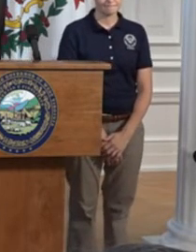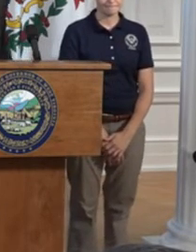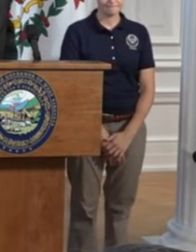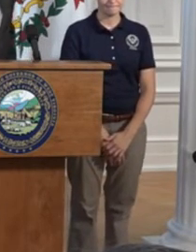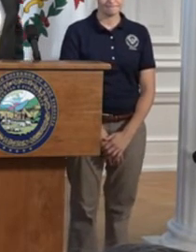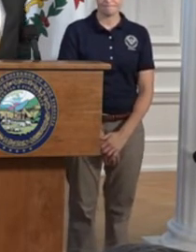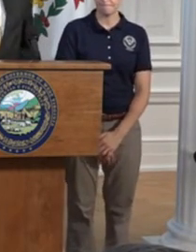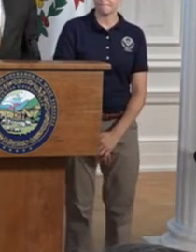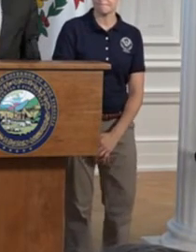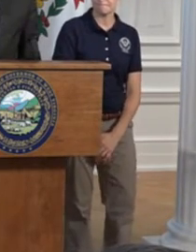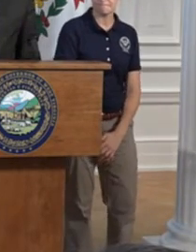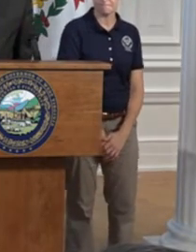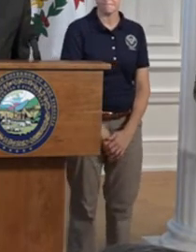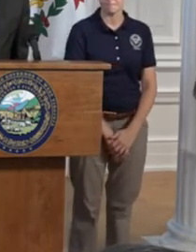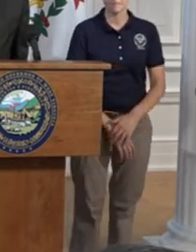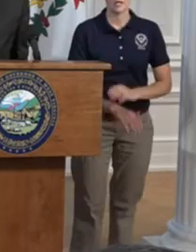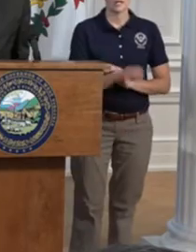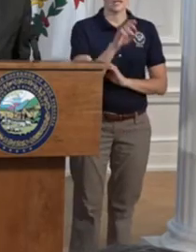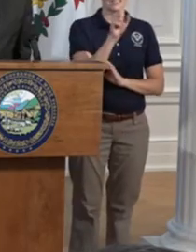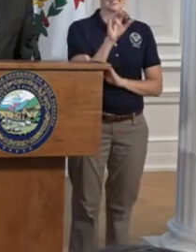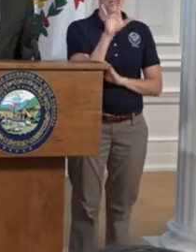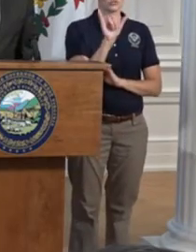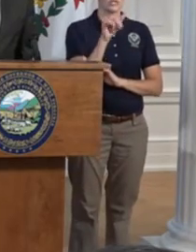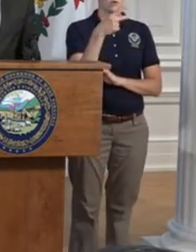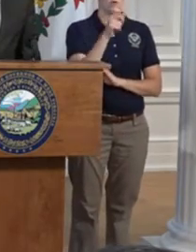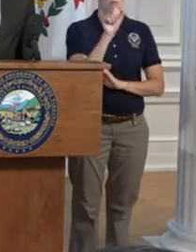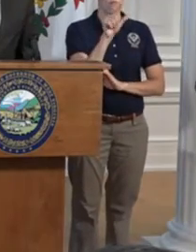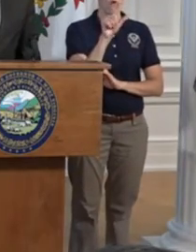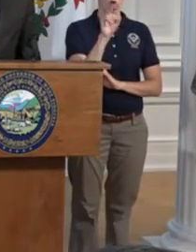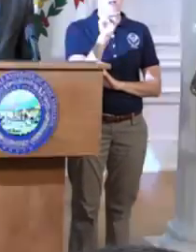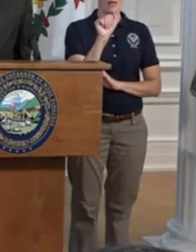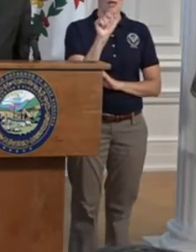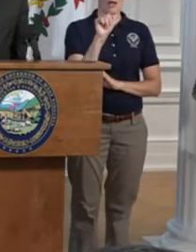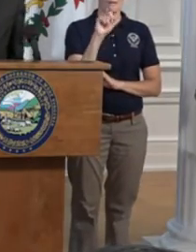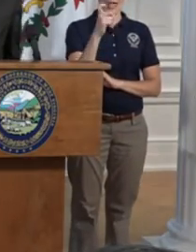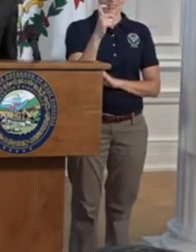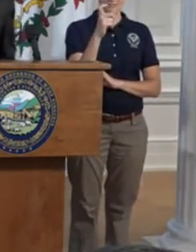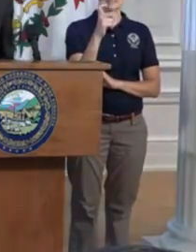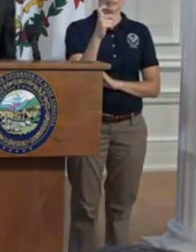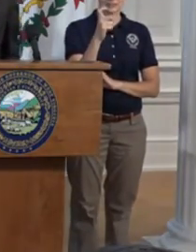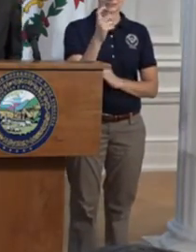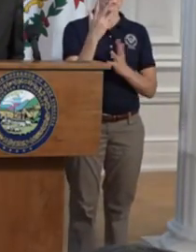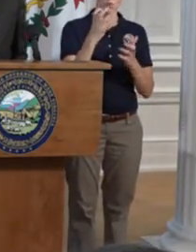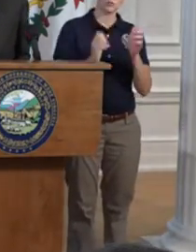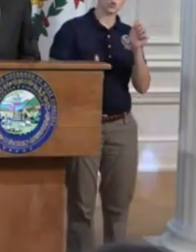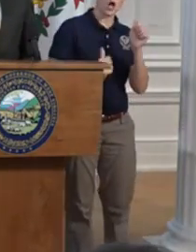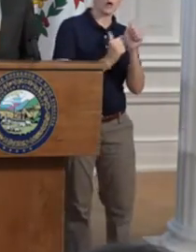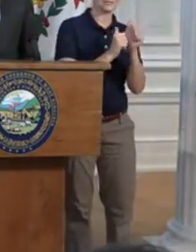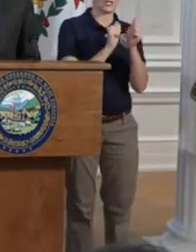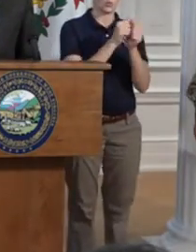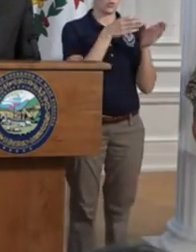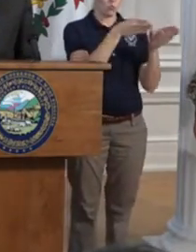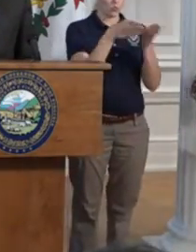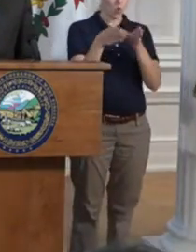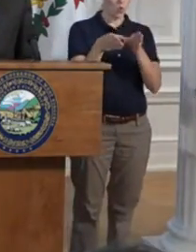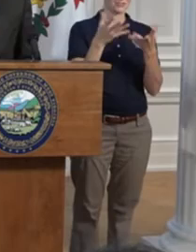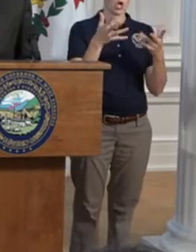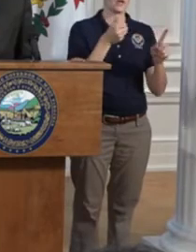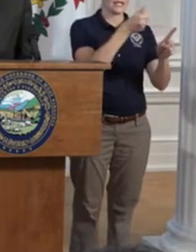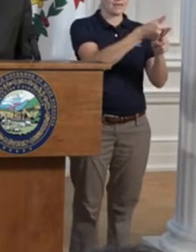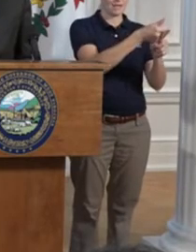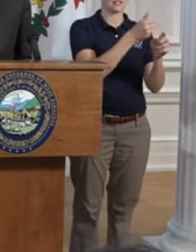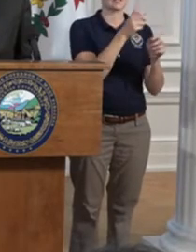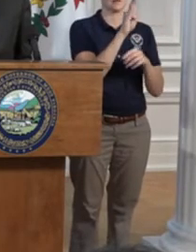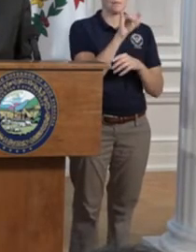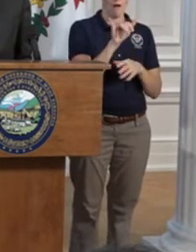I'm Secretary Paul Maddox, and I'm to give an update on the roadways impacted by the flood. I'd first like to